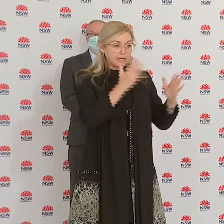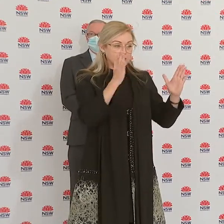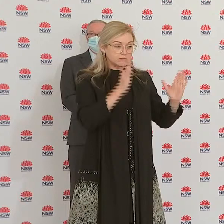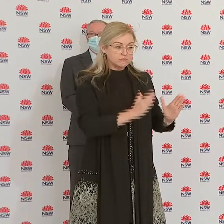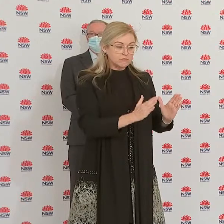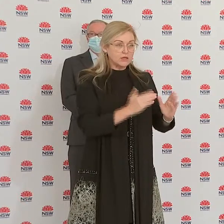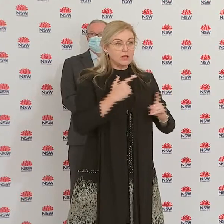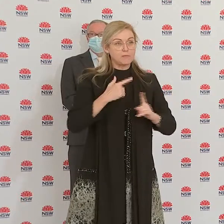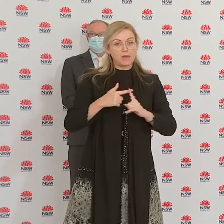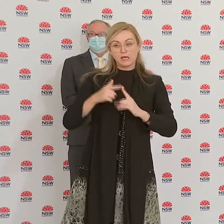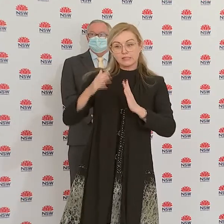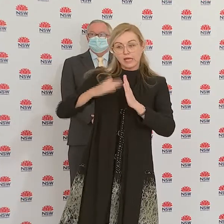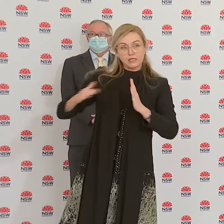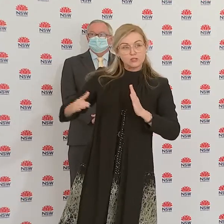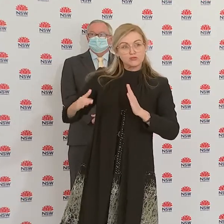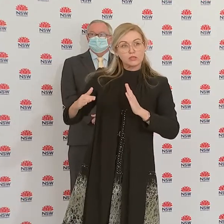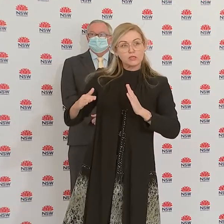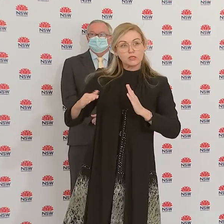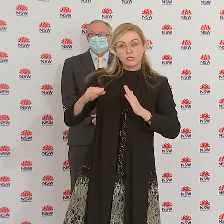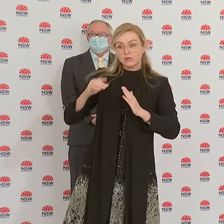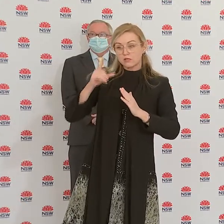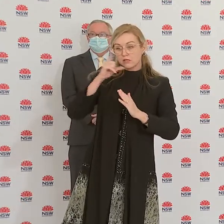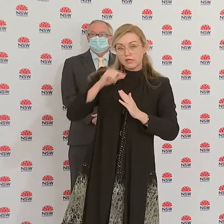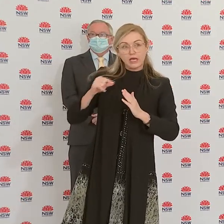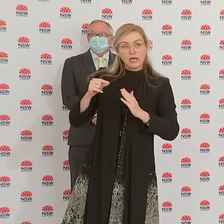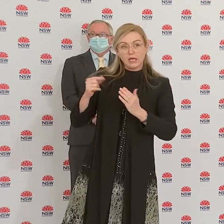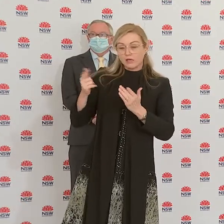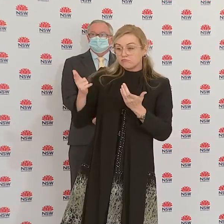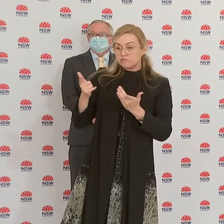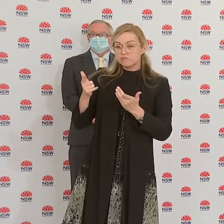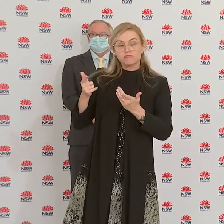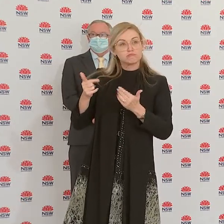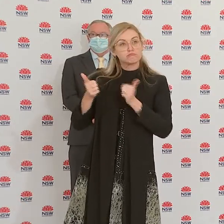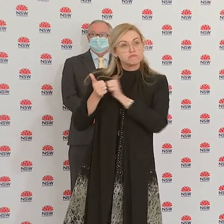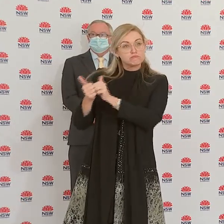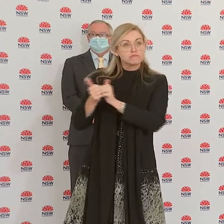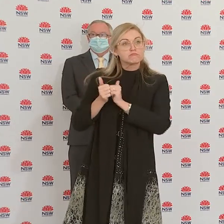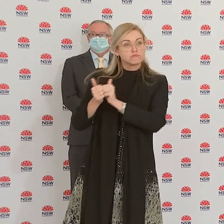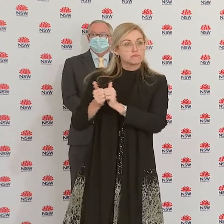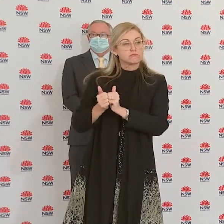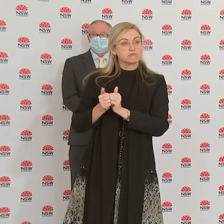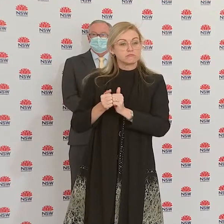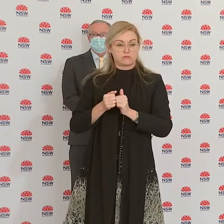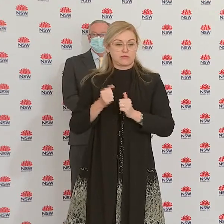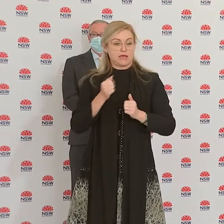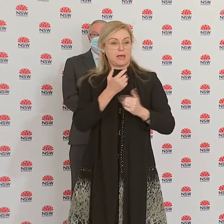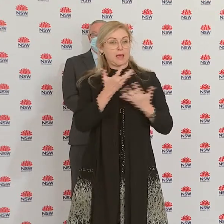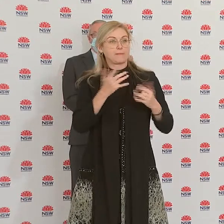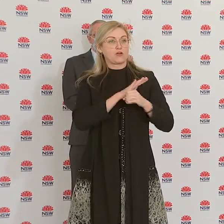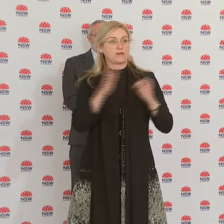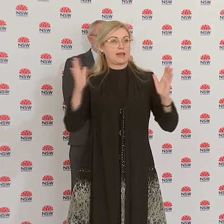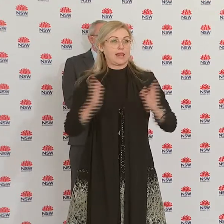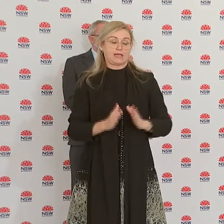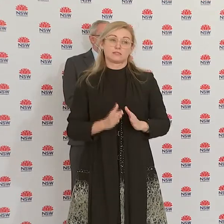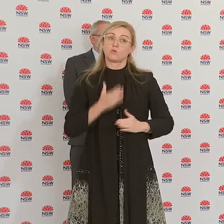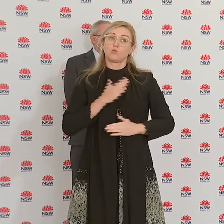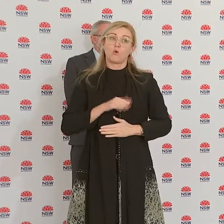making services available so that we can get the numbers down. We are in no